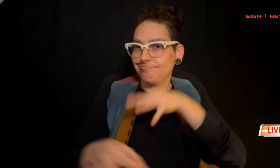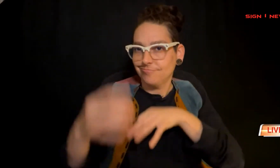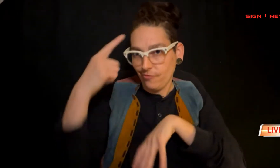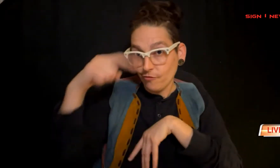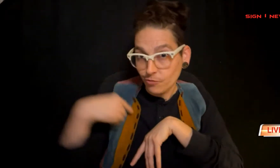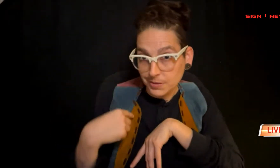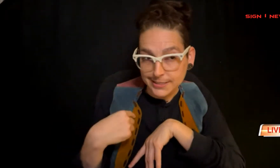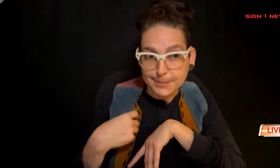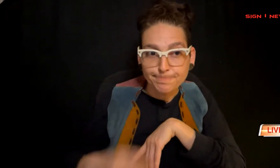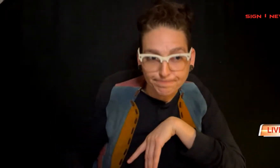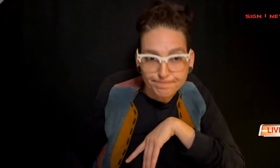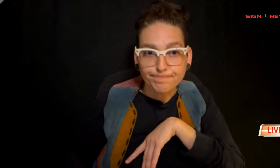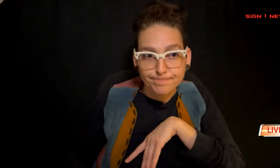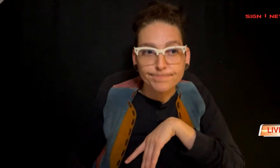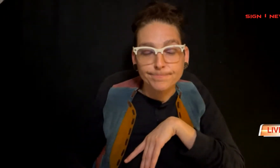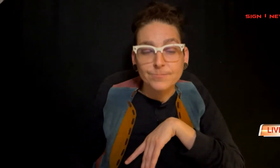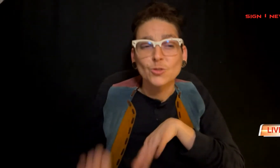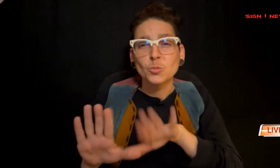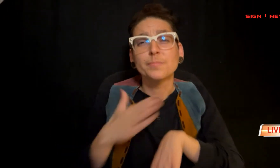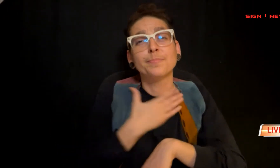Paloma Bajarnik, will be substituting for me.